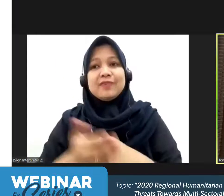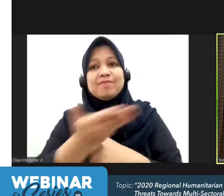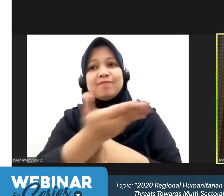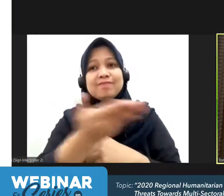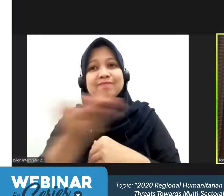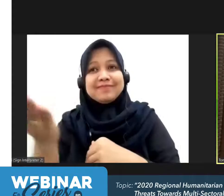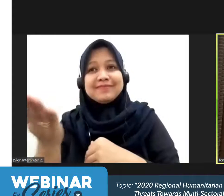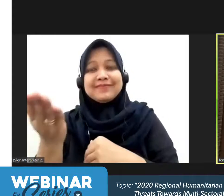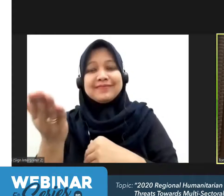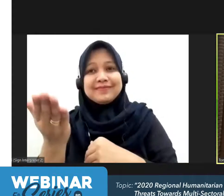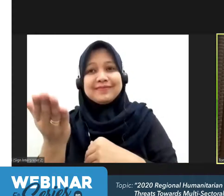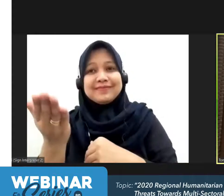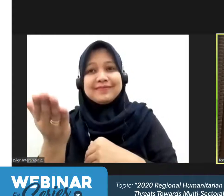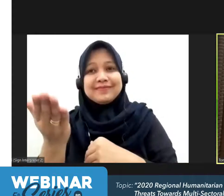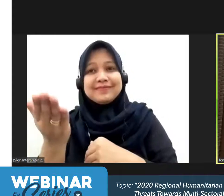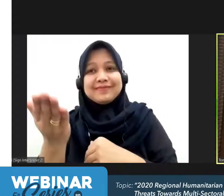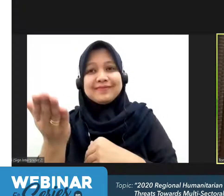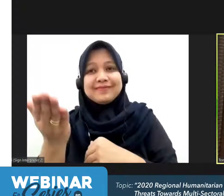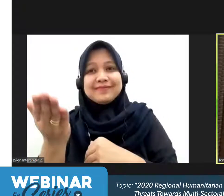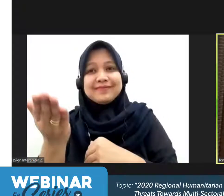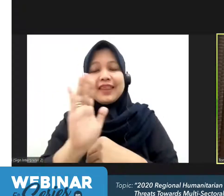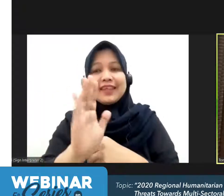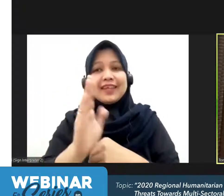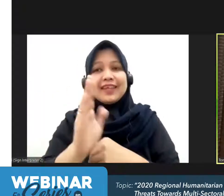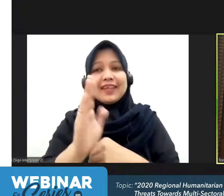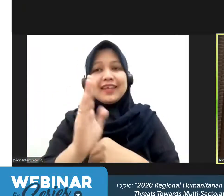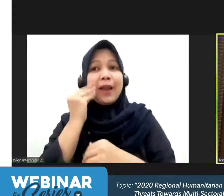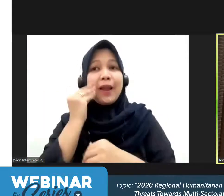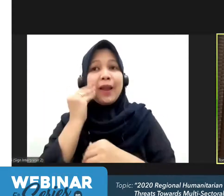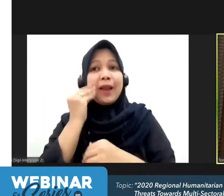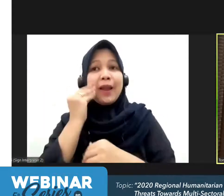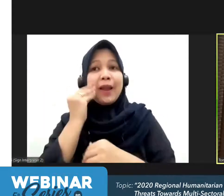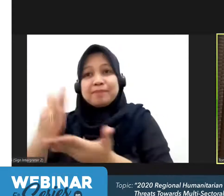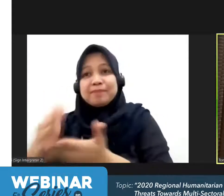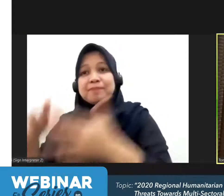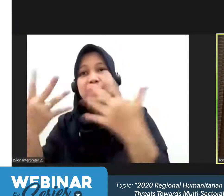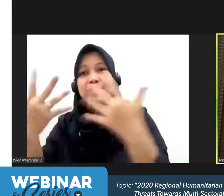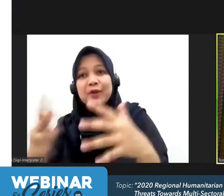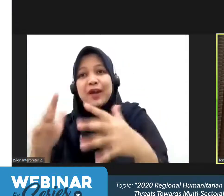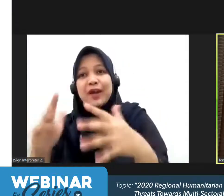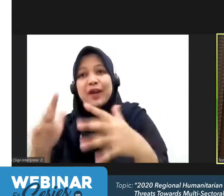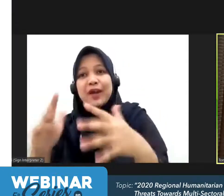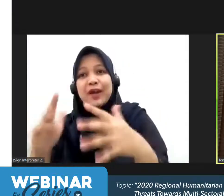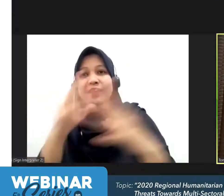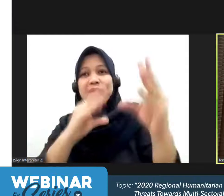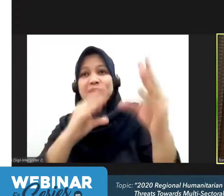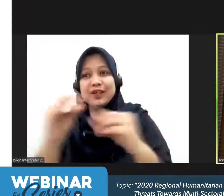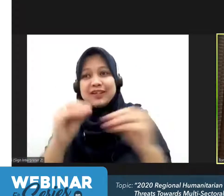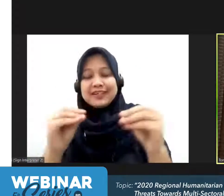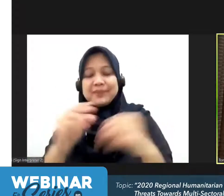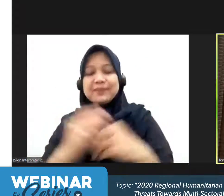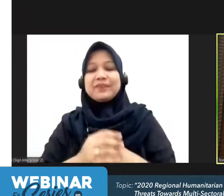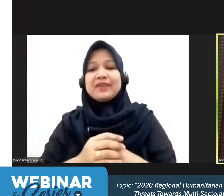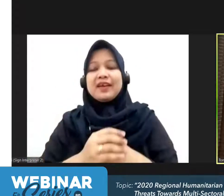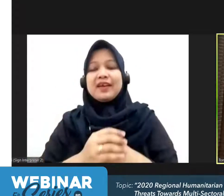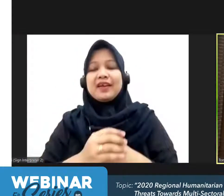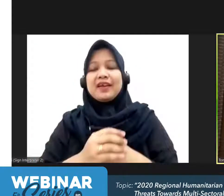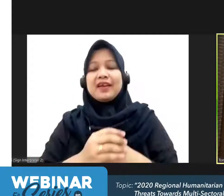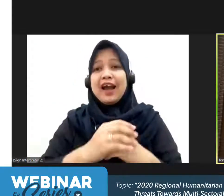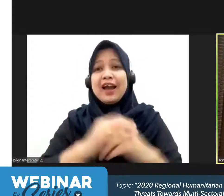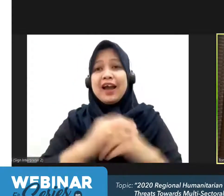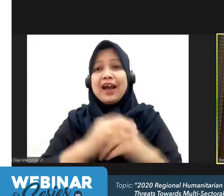sharpening the outputs of the discussion. And it is very good collaboration between